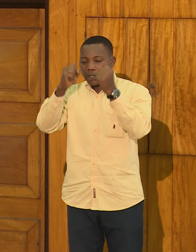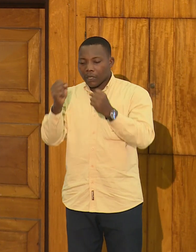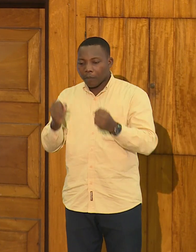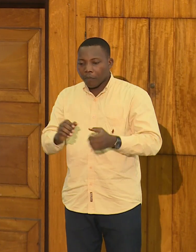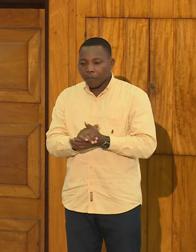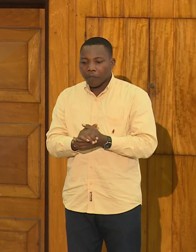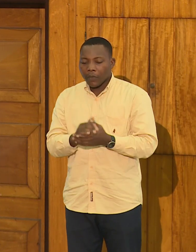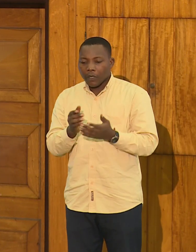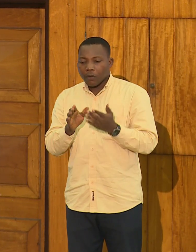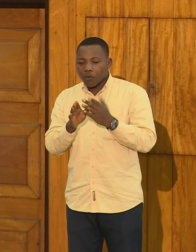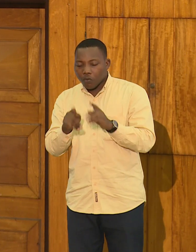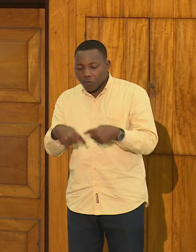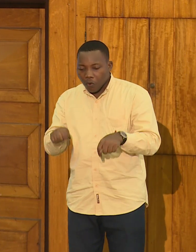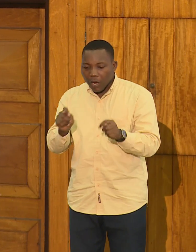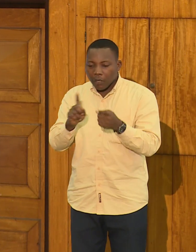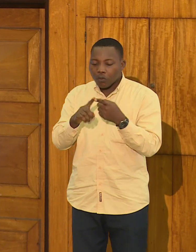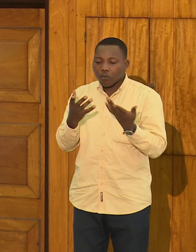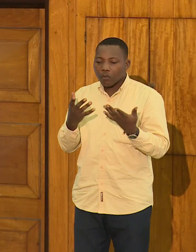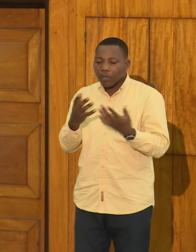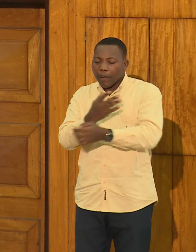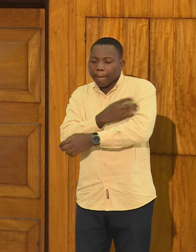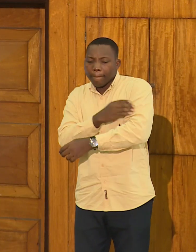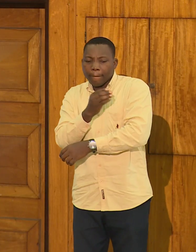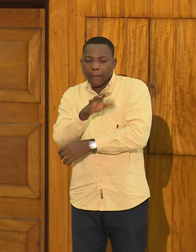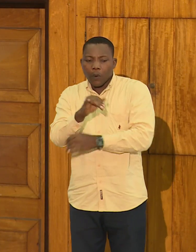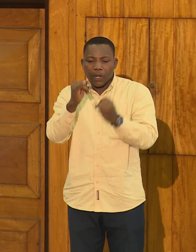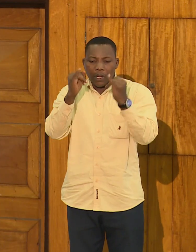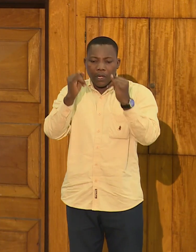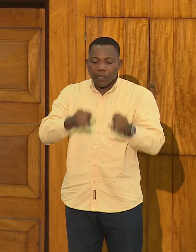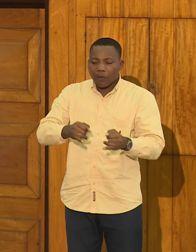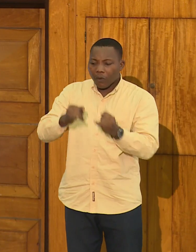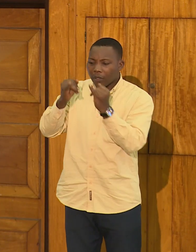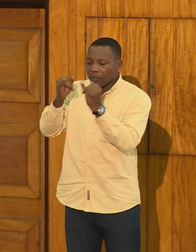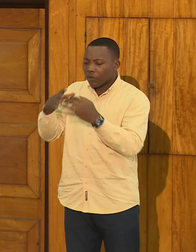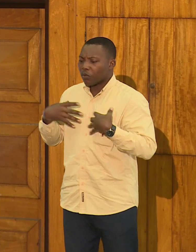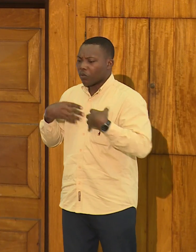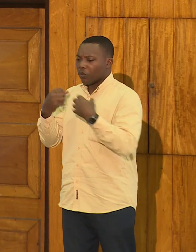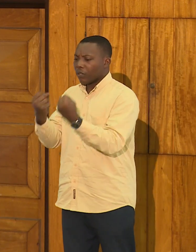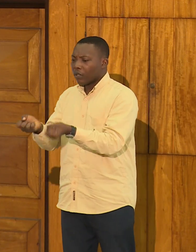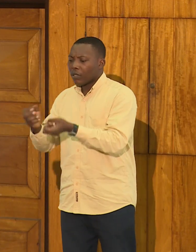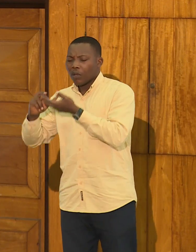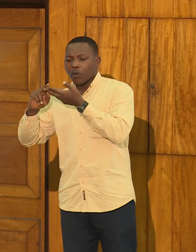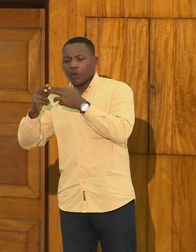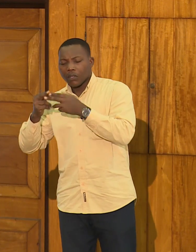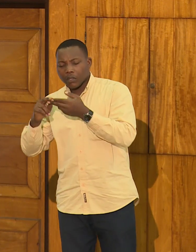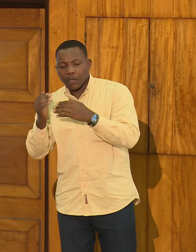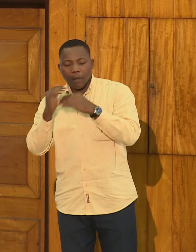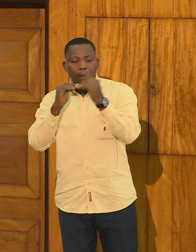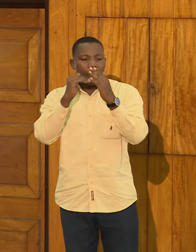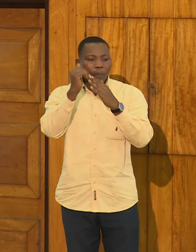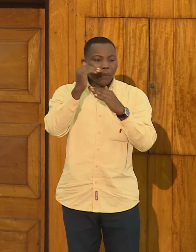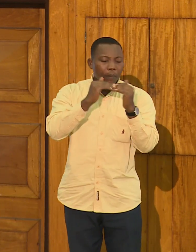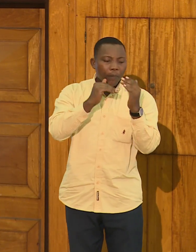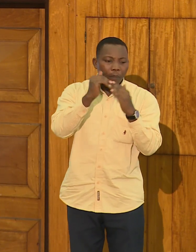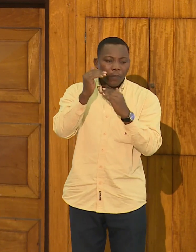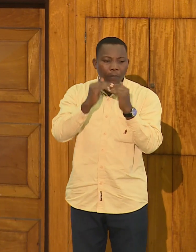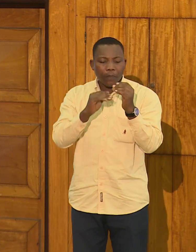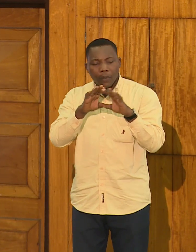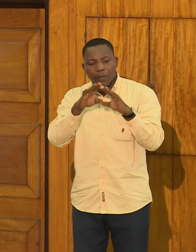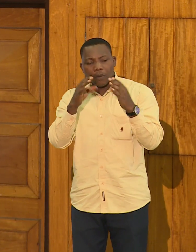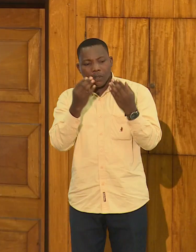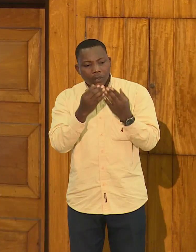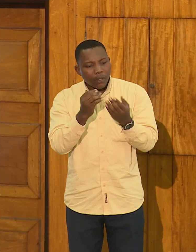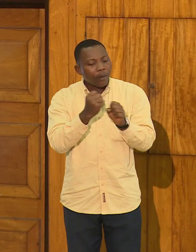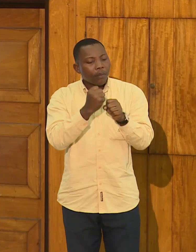health outcomes by empowering individuals, strengthening relationships, building community networks, and fostering